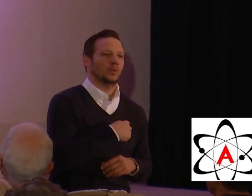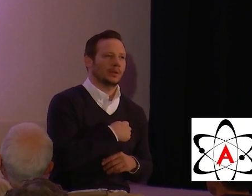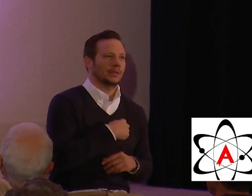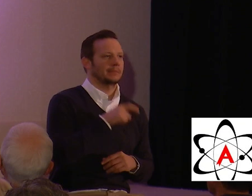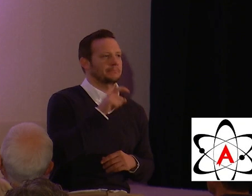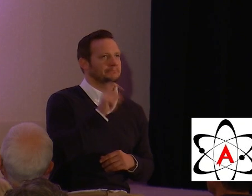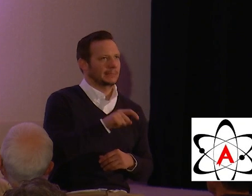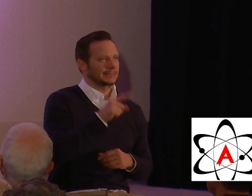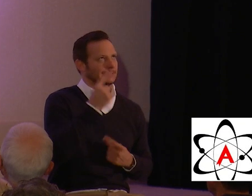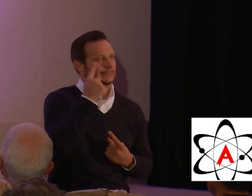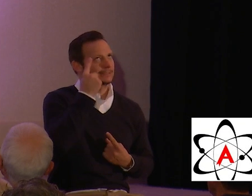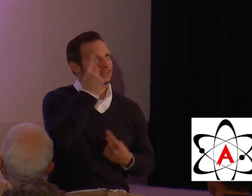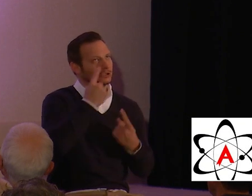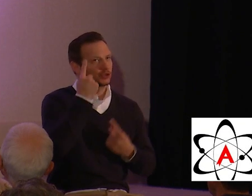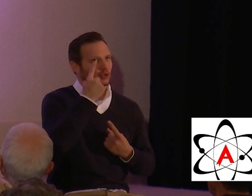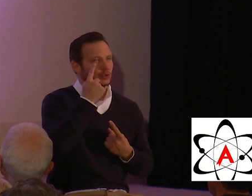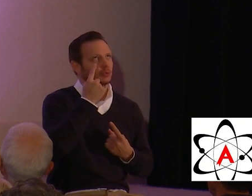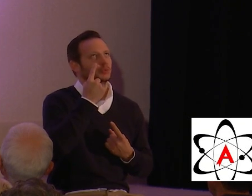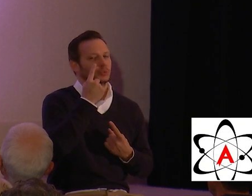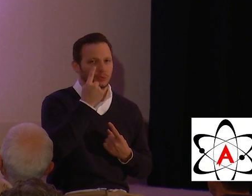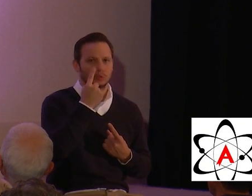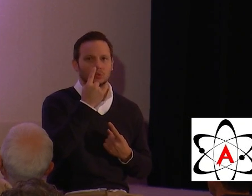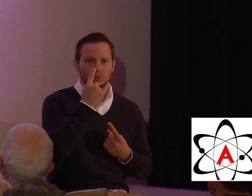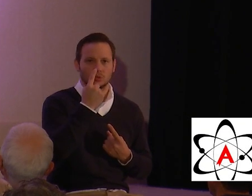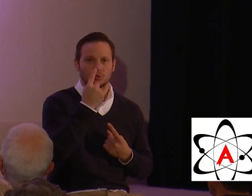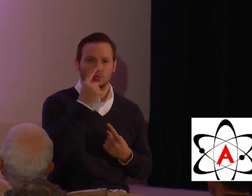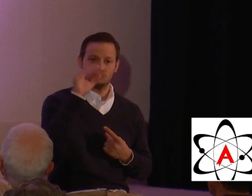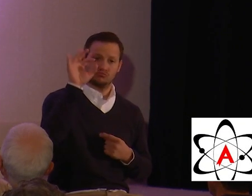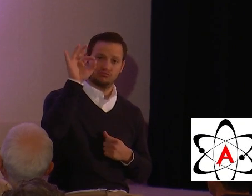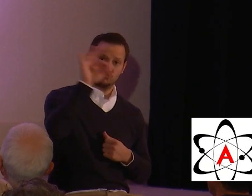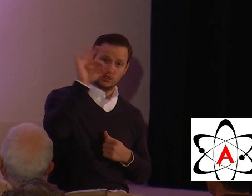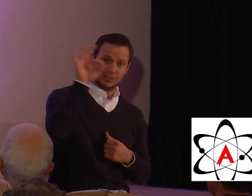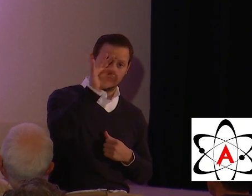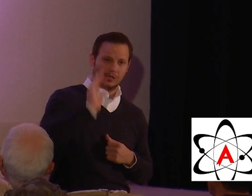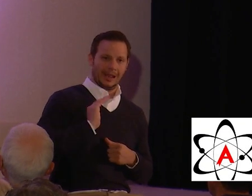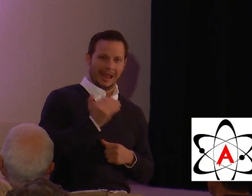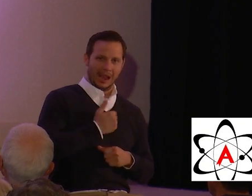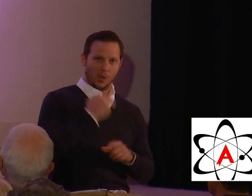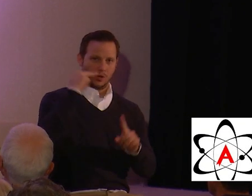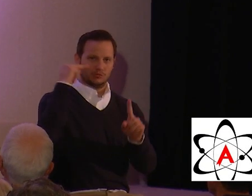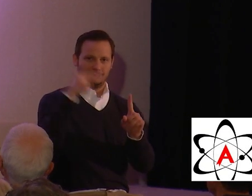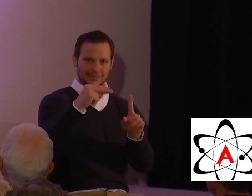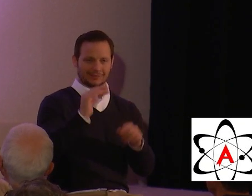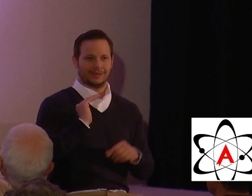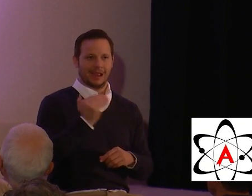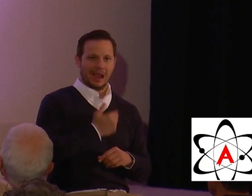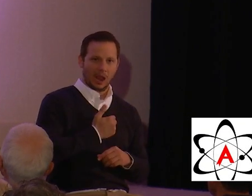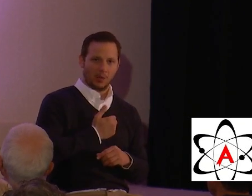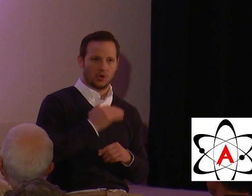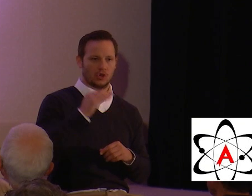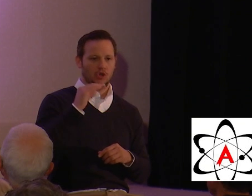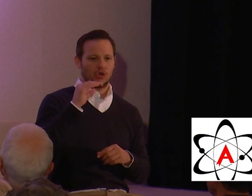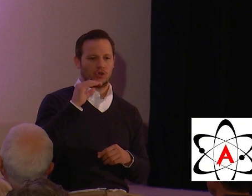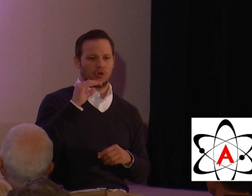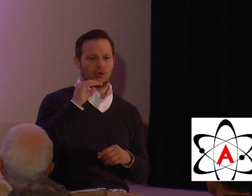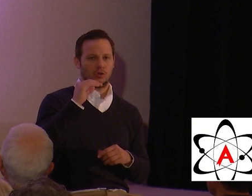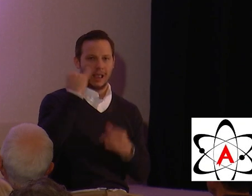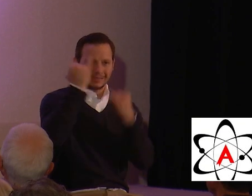under consideration the fact that preaching atheism and talking atheism and pushing atheism is not